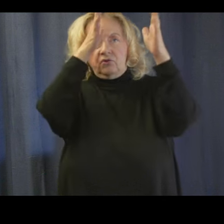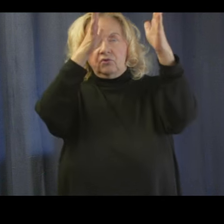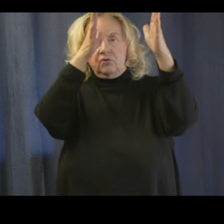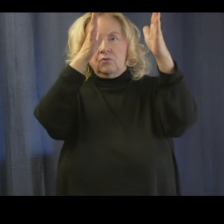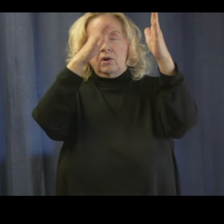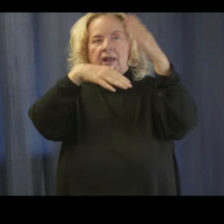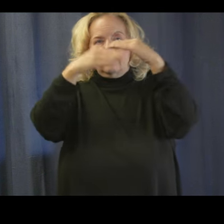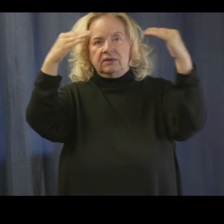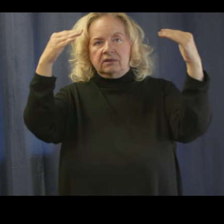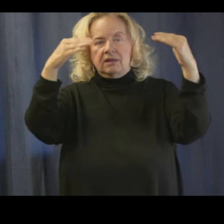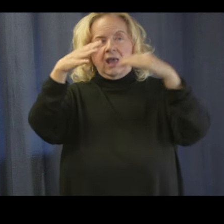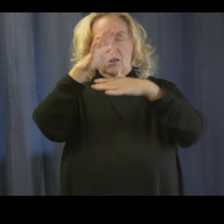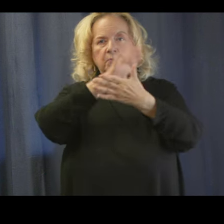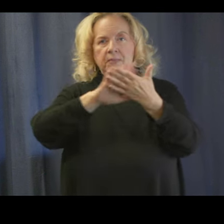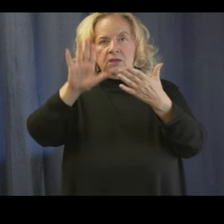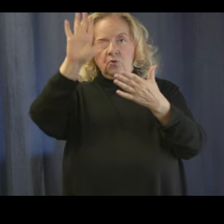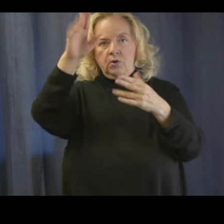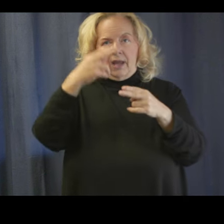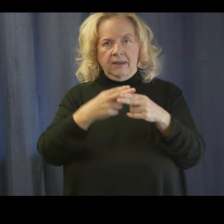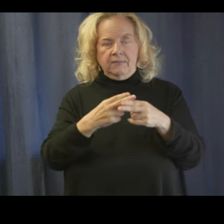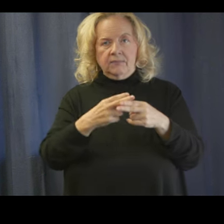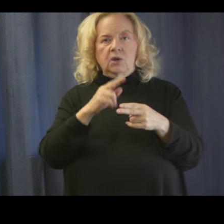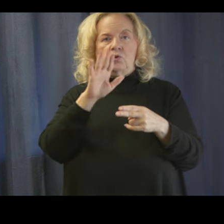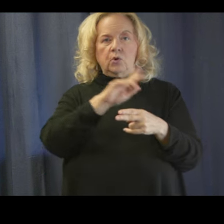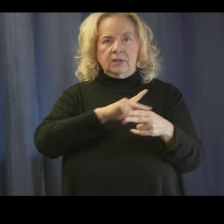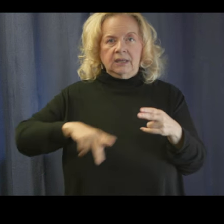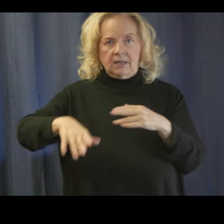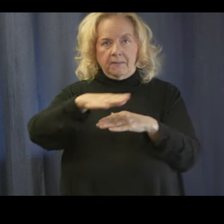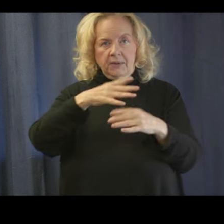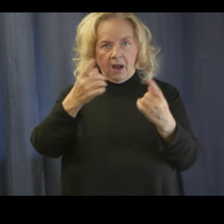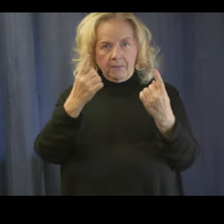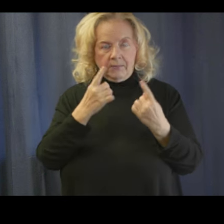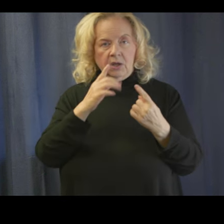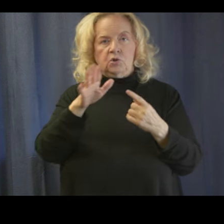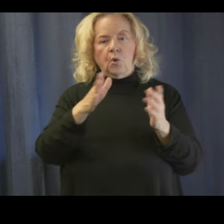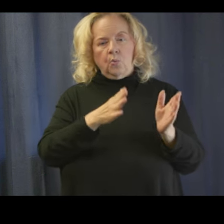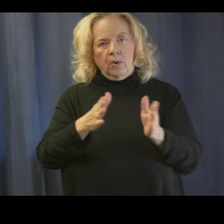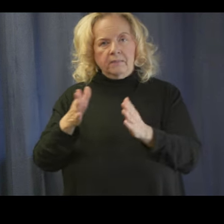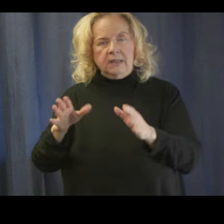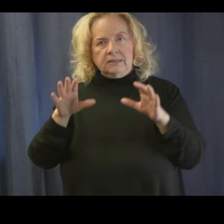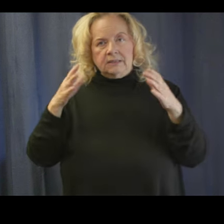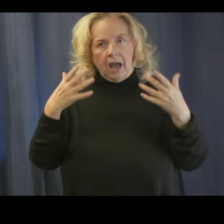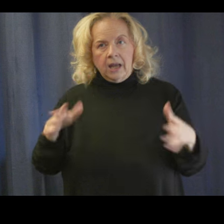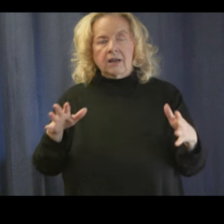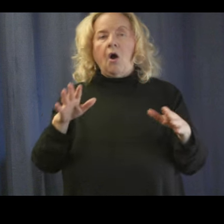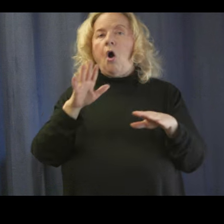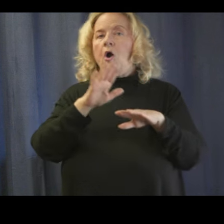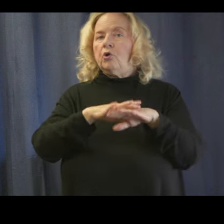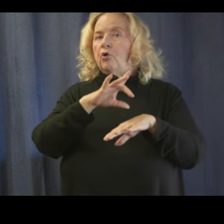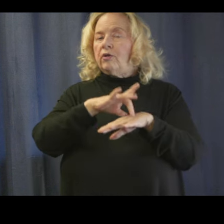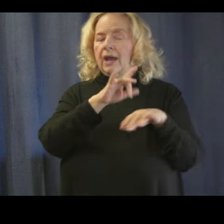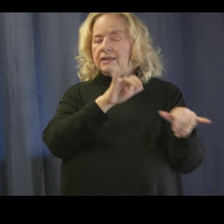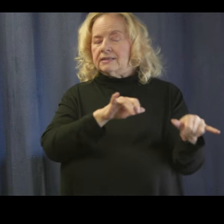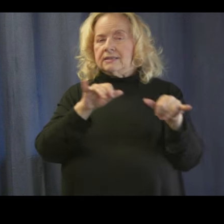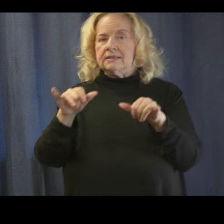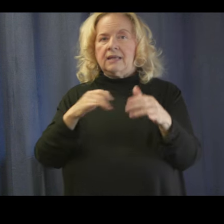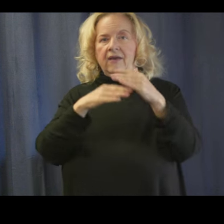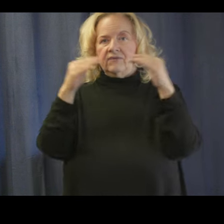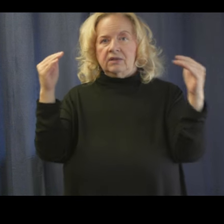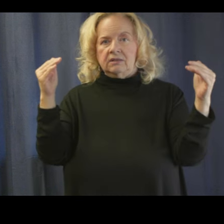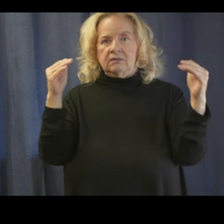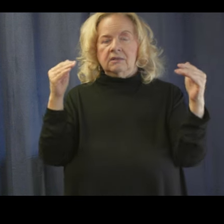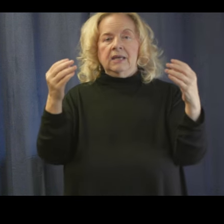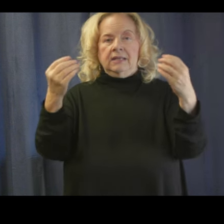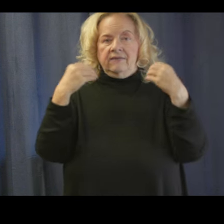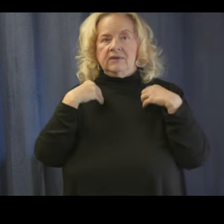Amen. Together, our Father, who art in heaven, hallowed be your name. Your kingdom come, your will be done on